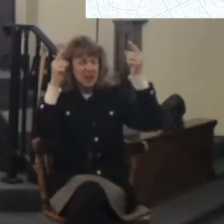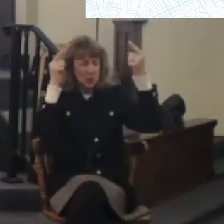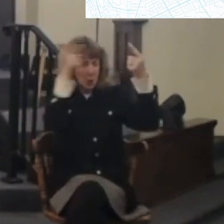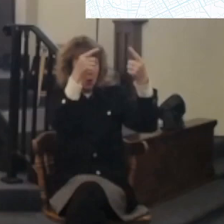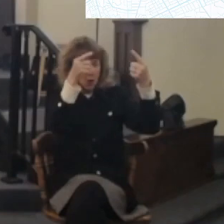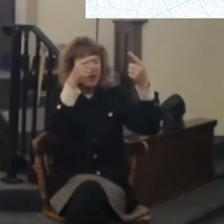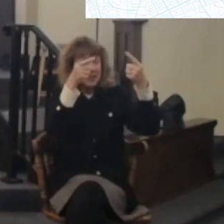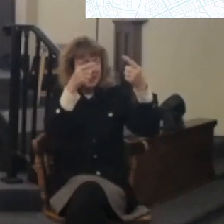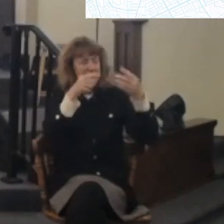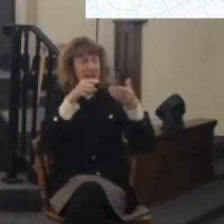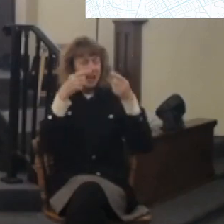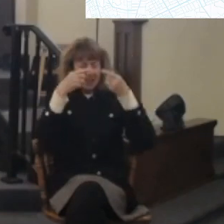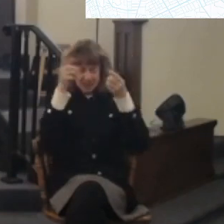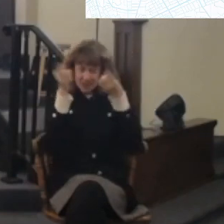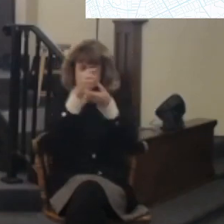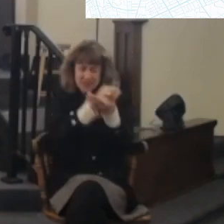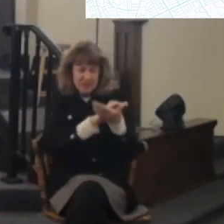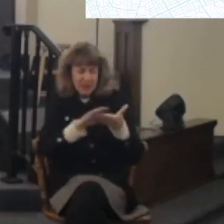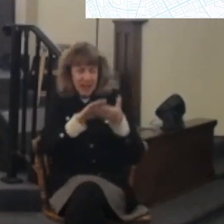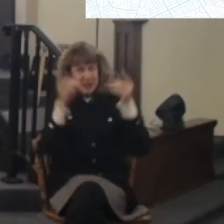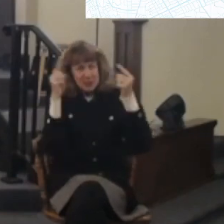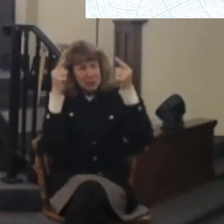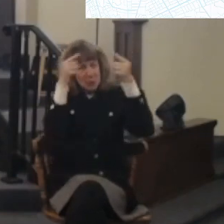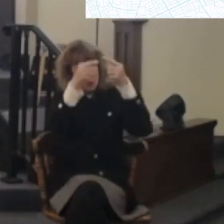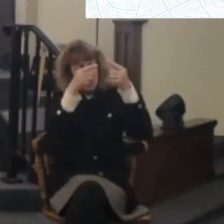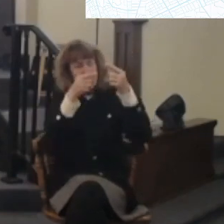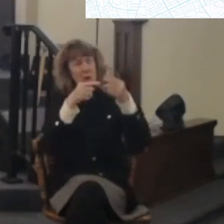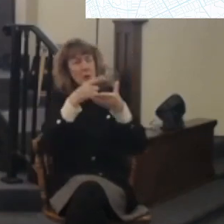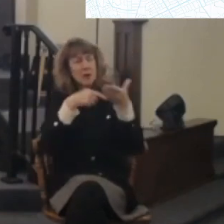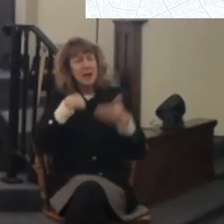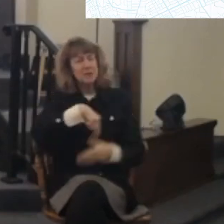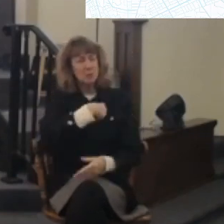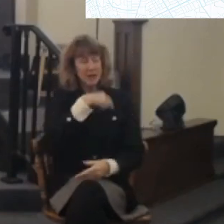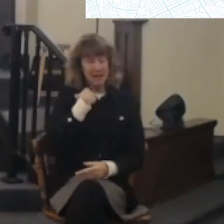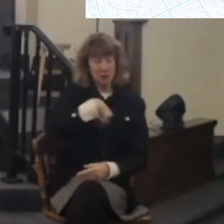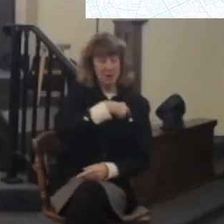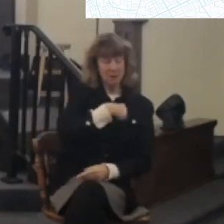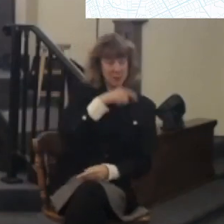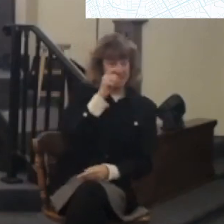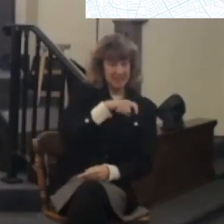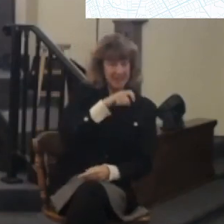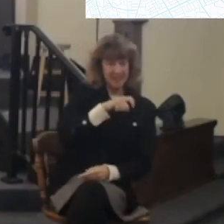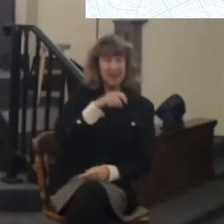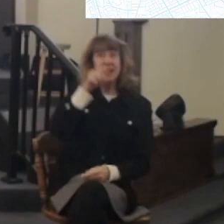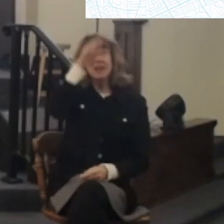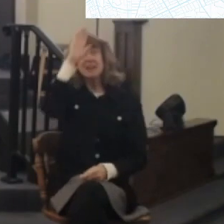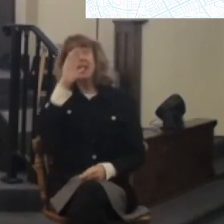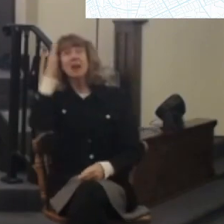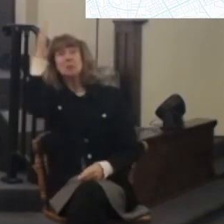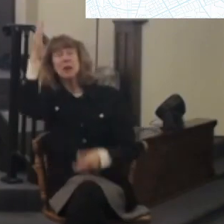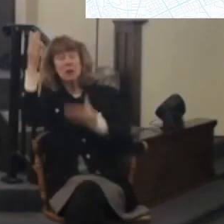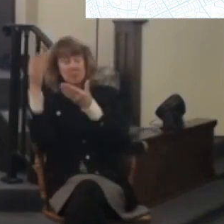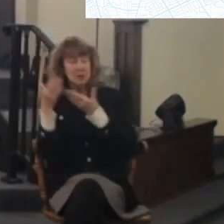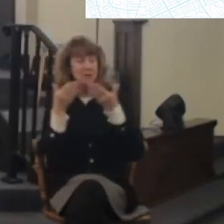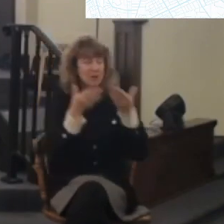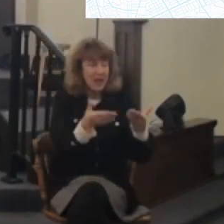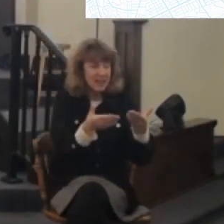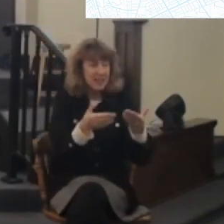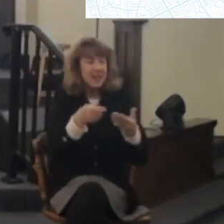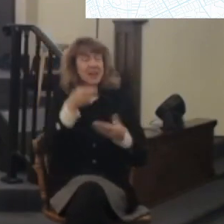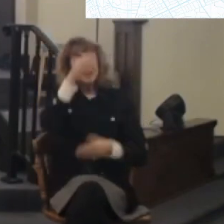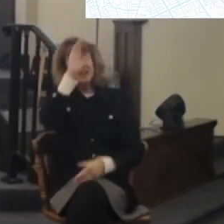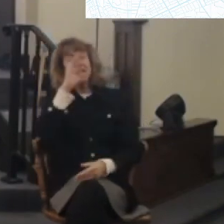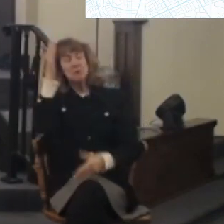It's a divine economy, meaning anything that we need, he will provide at the right moment. He will provide a ram in the bush